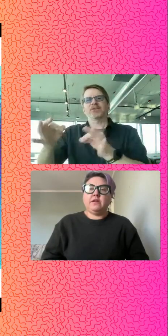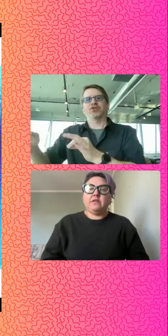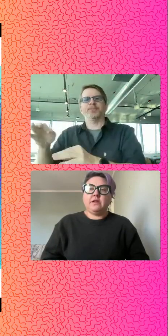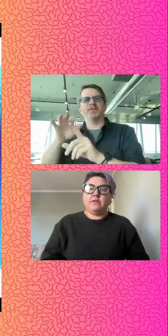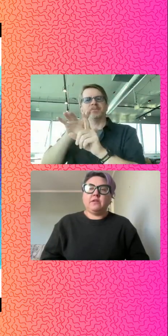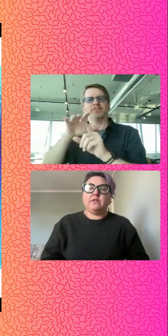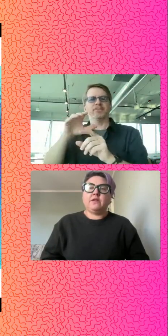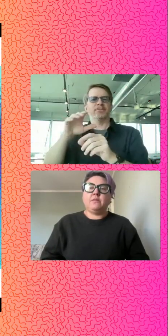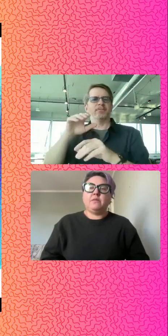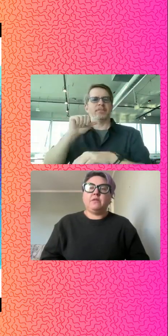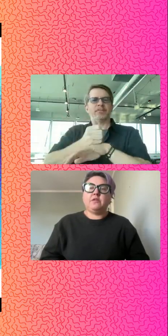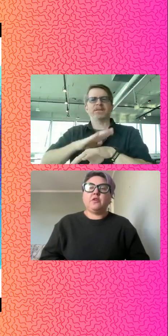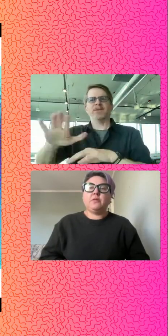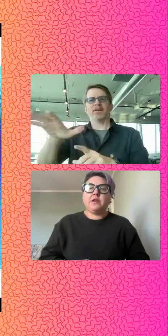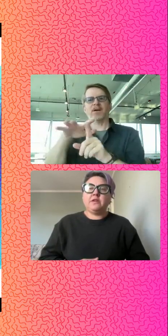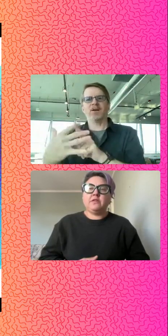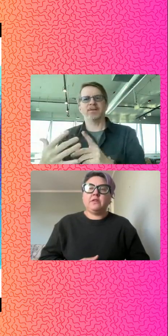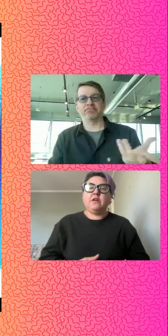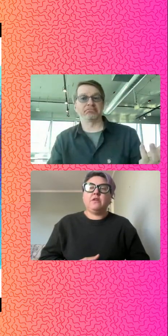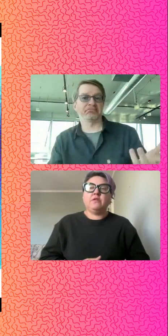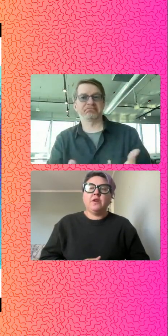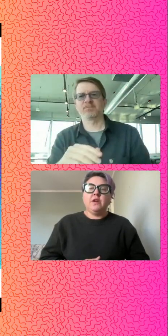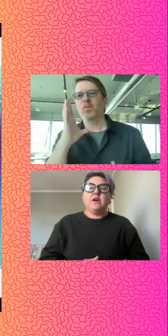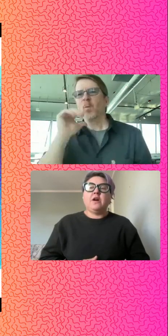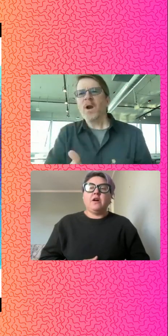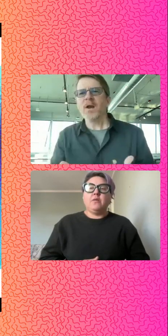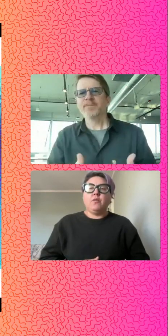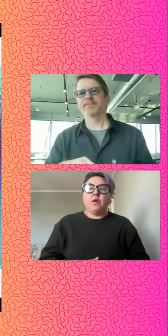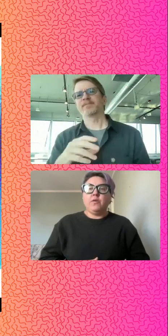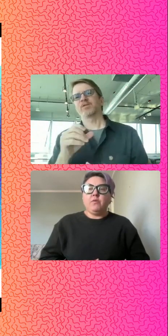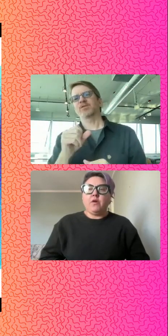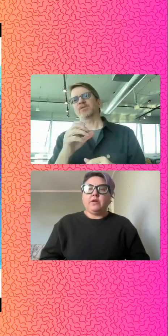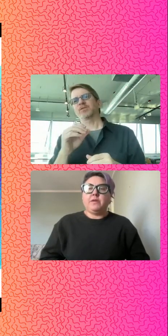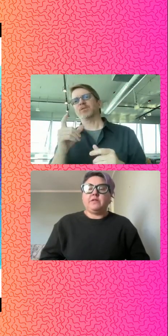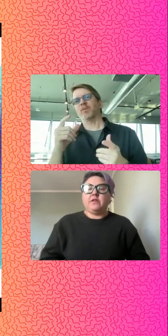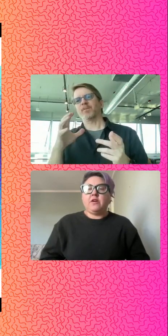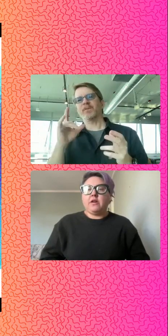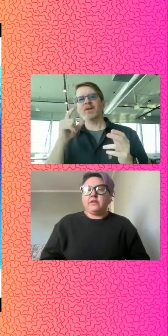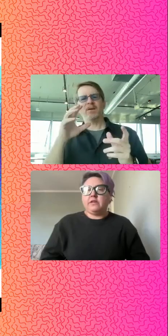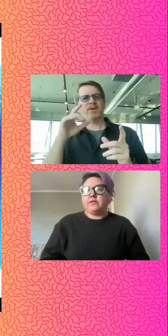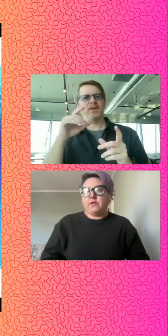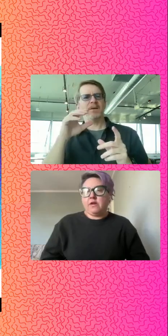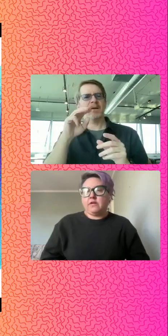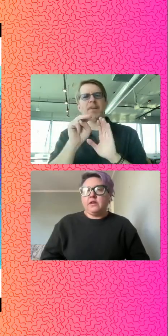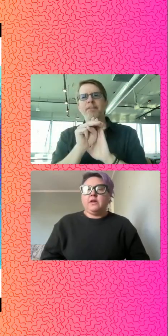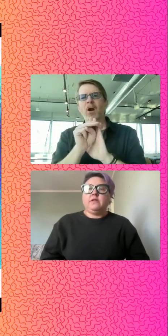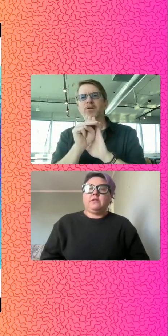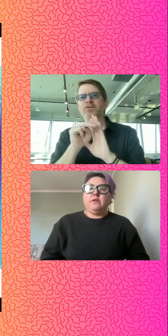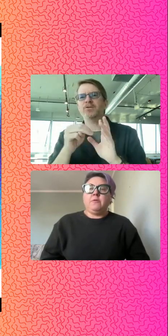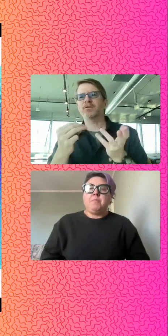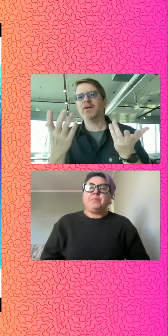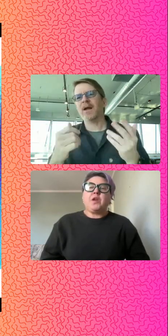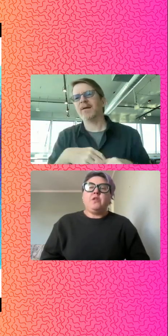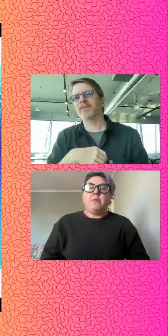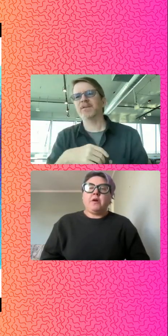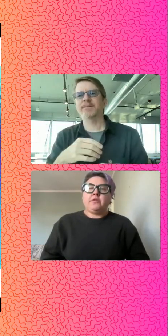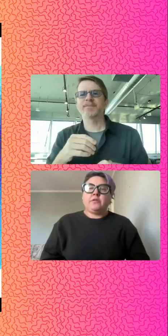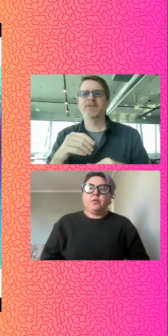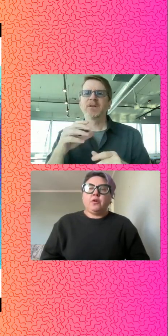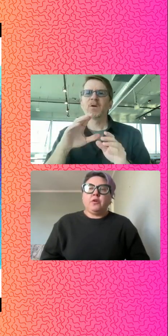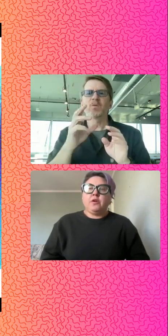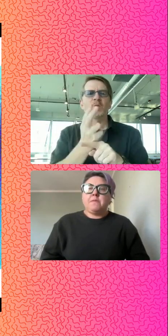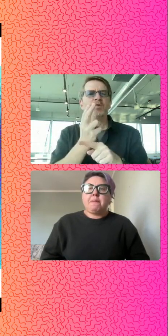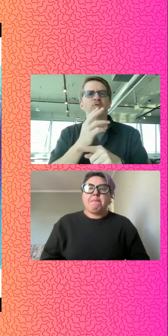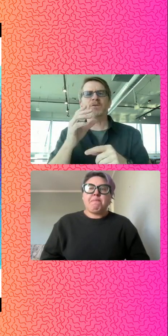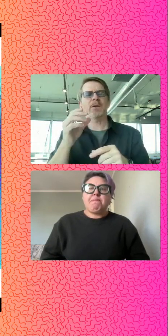particular signed languages and determination of what we wanted based on context or not. So the